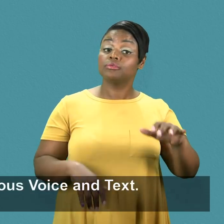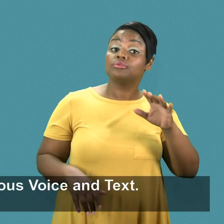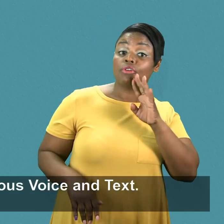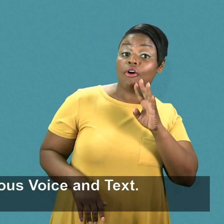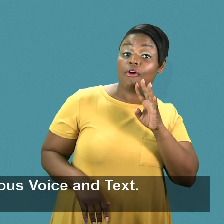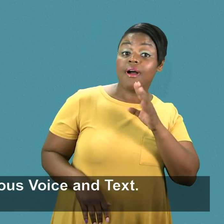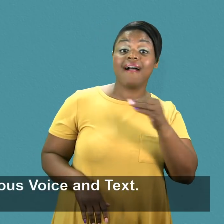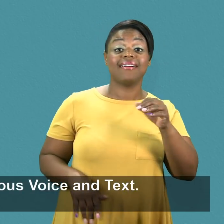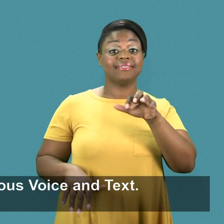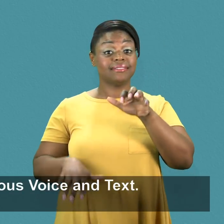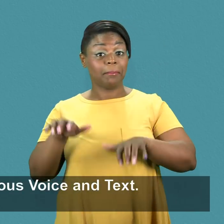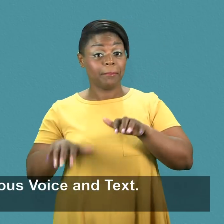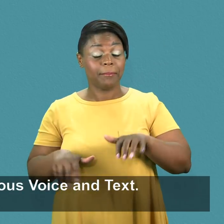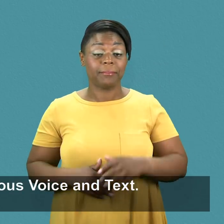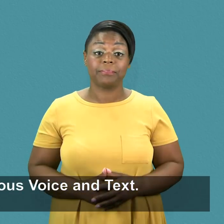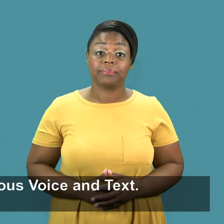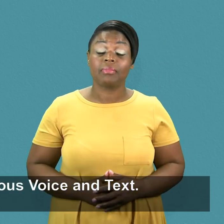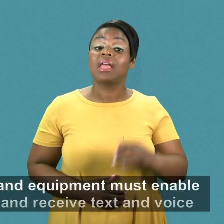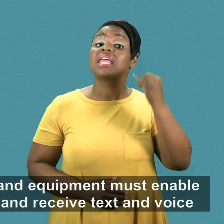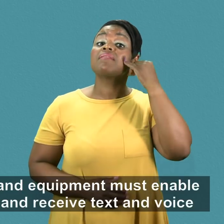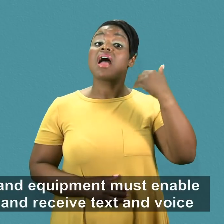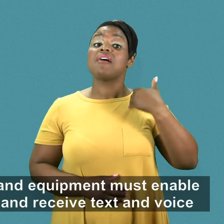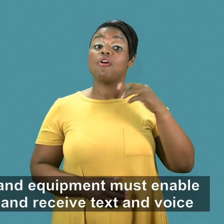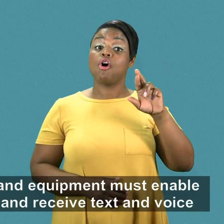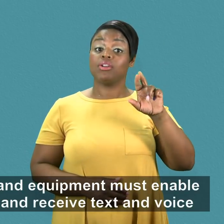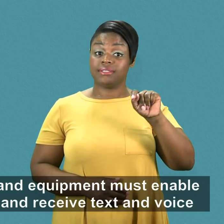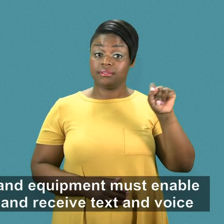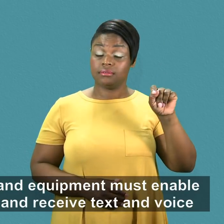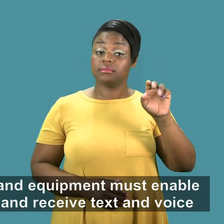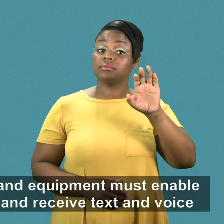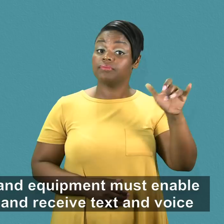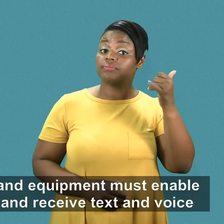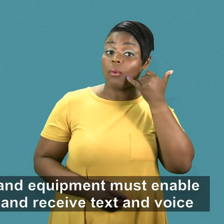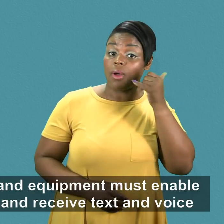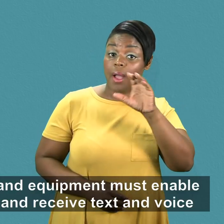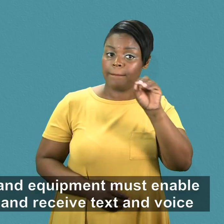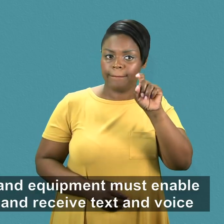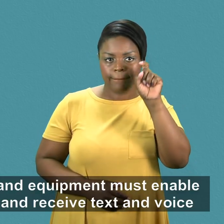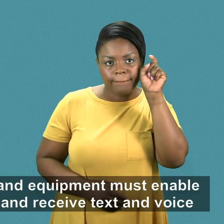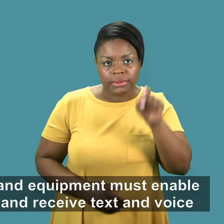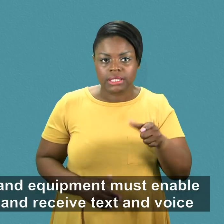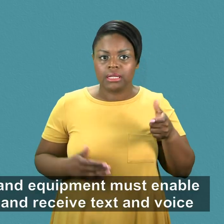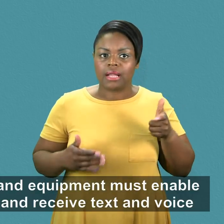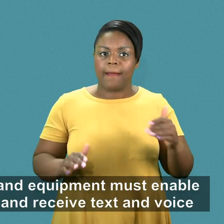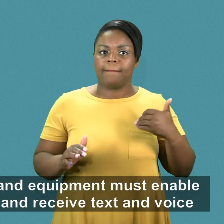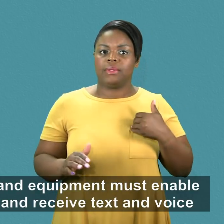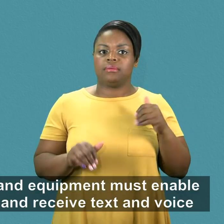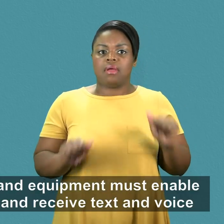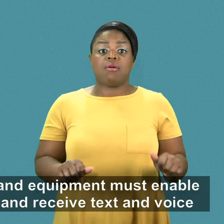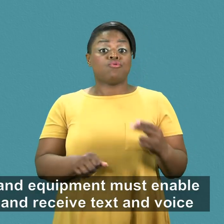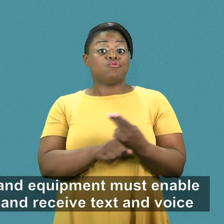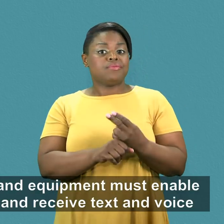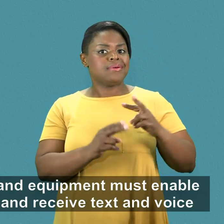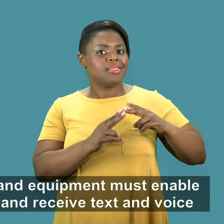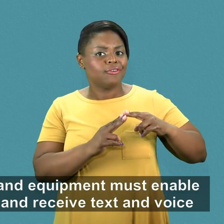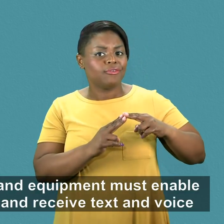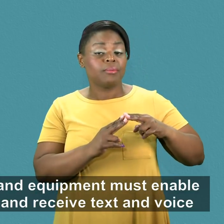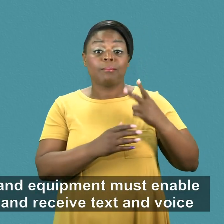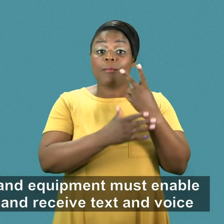Simultaneous voice and text. Simultaneous Covered services and equipment must enable the caller to send and receive text